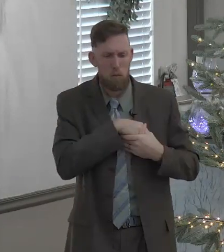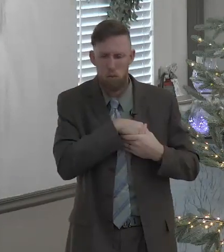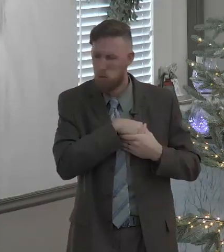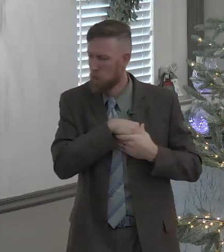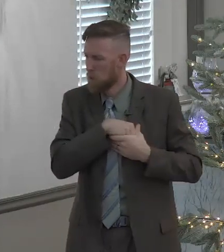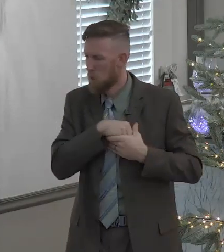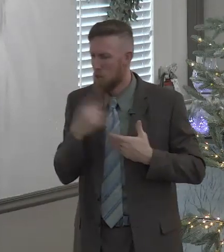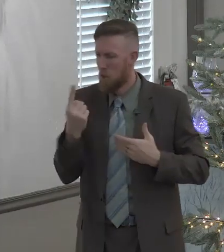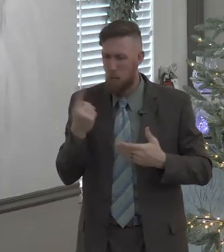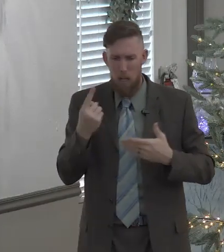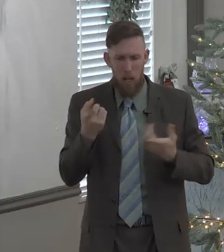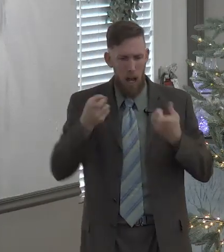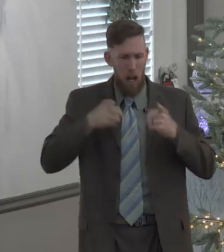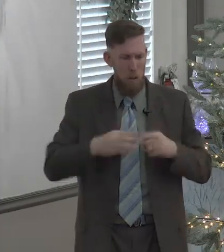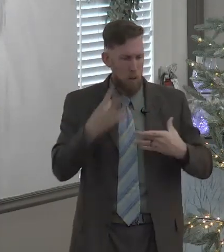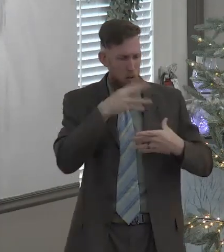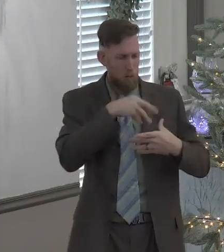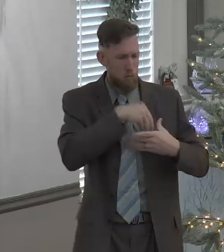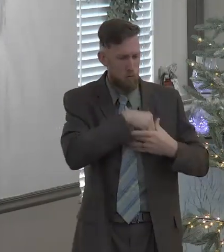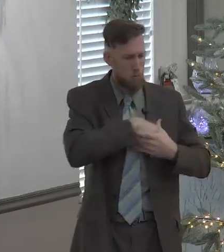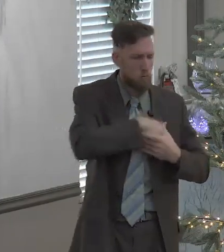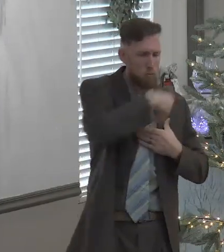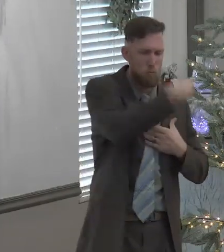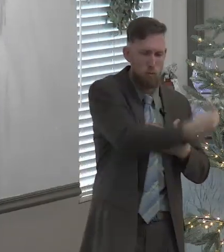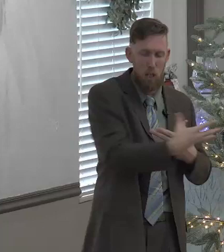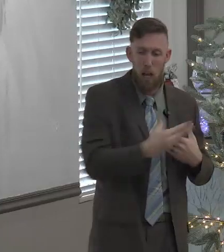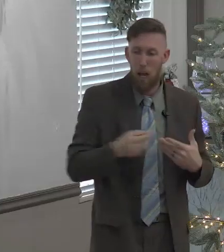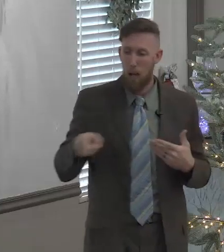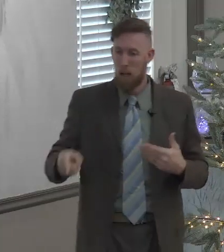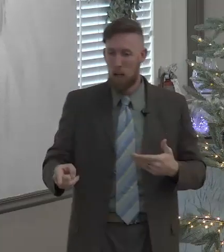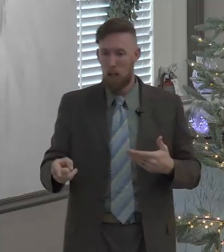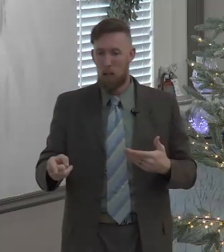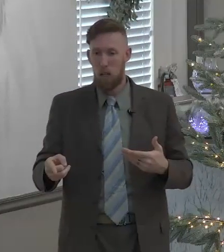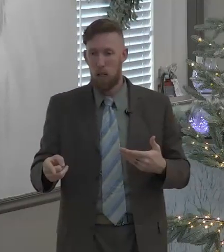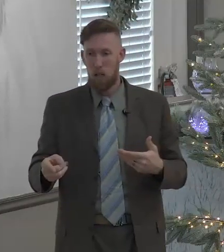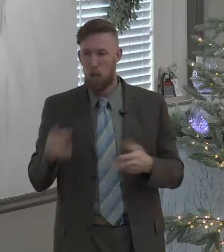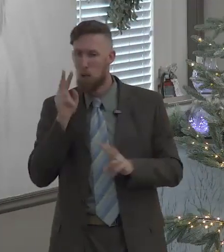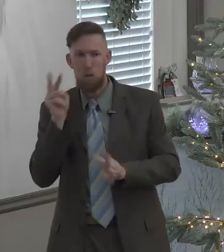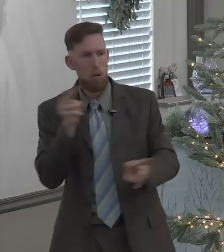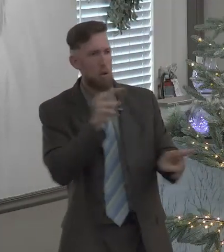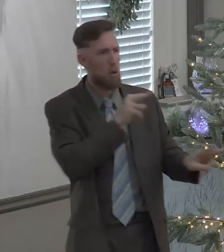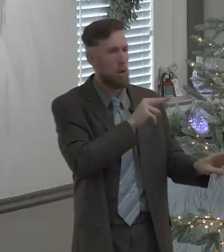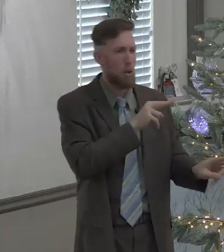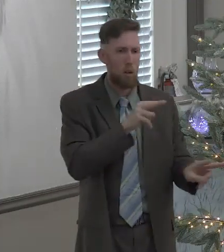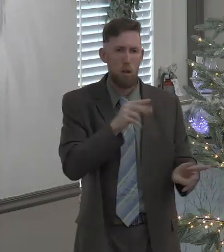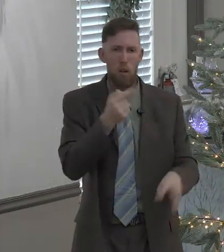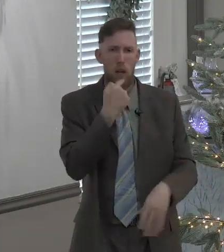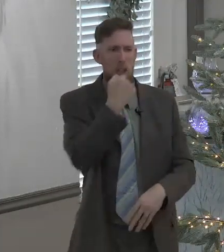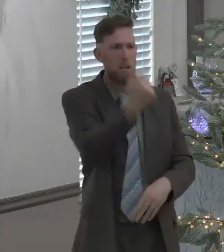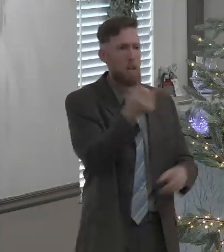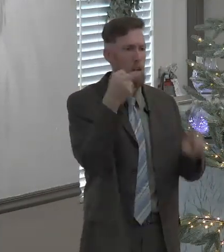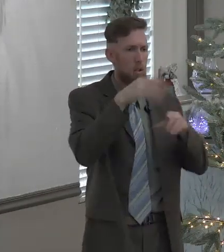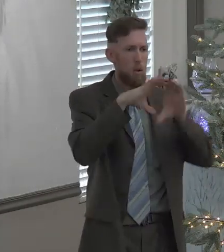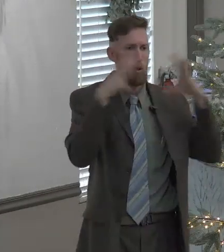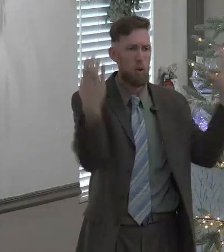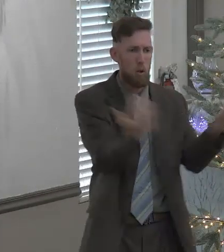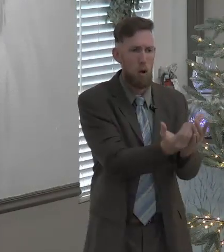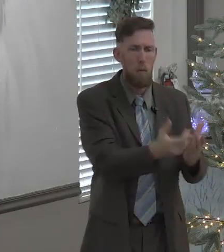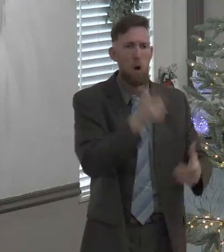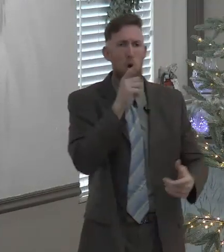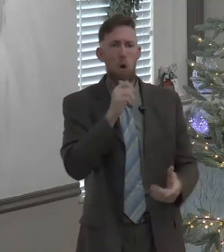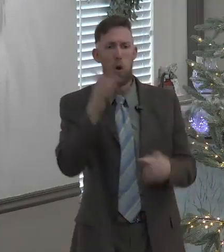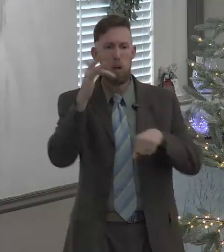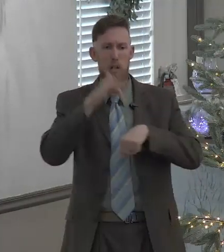Jesus, immediately knowing in himself that virtue had gone out of him, turned him about in the press and said, who touched